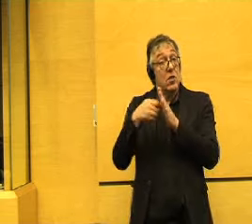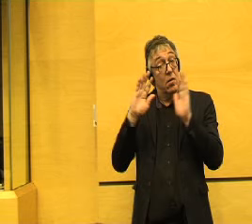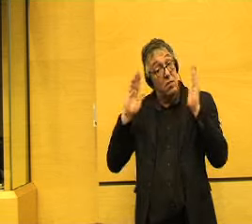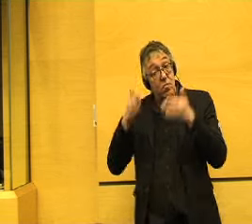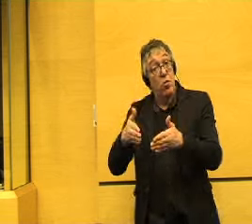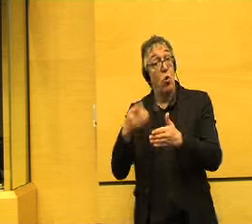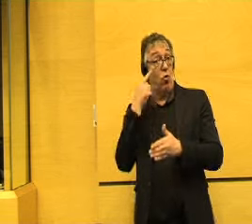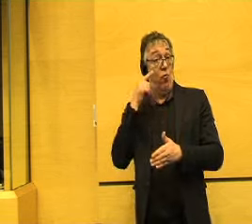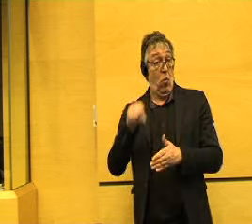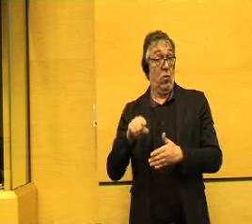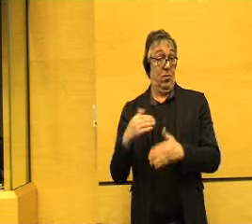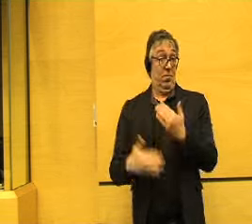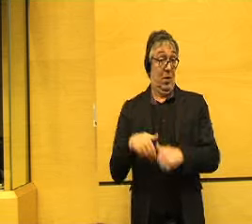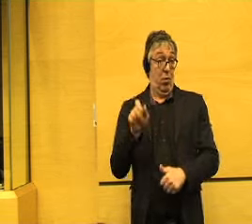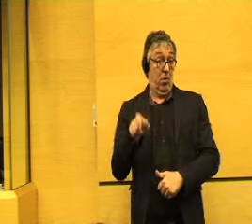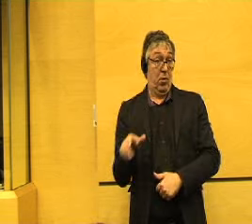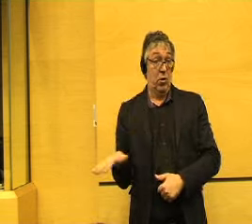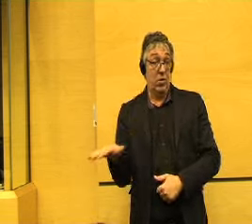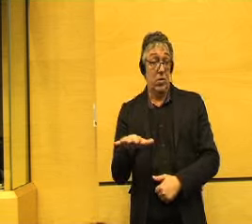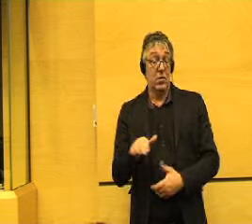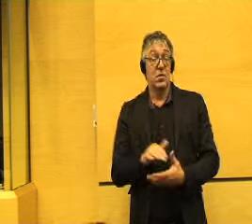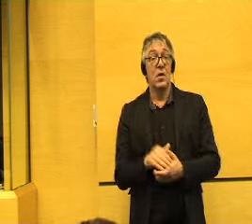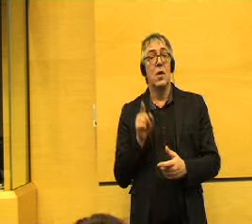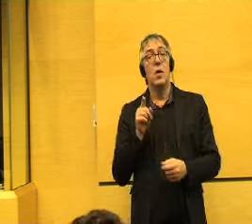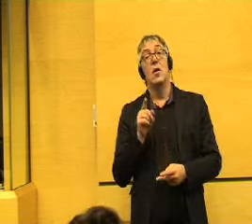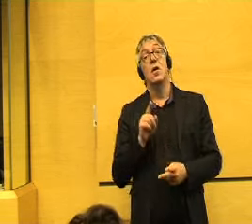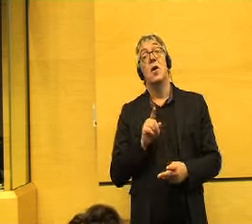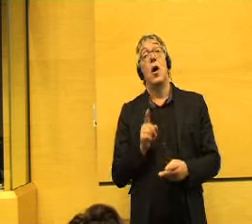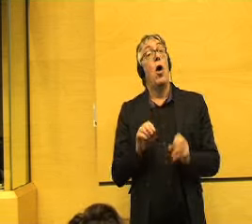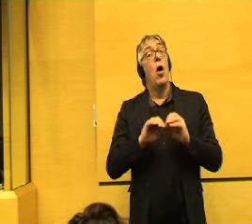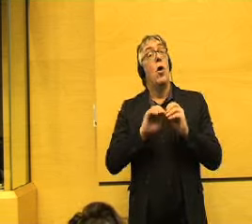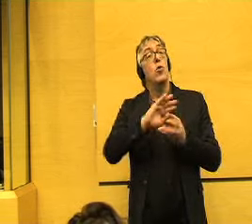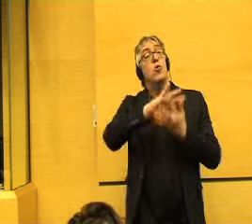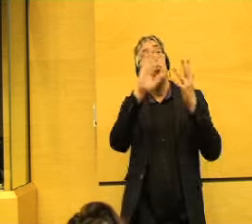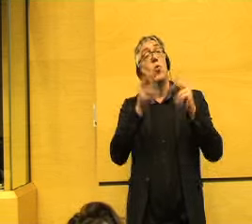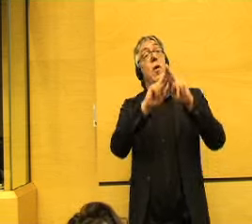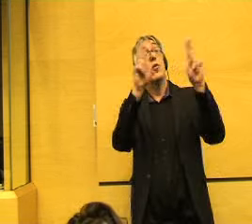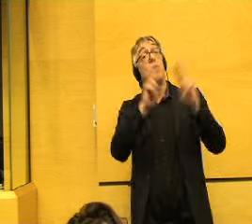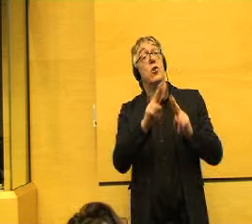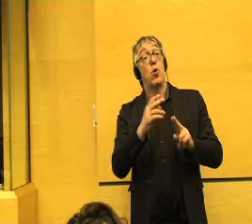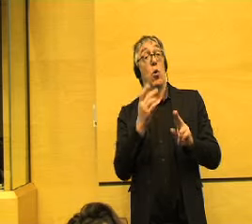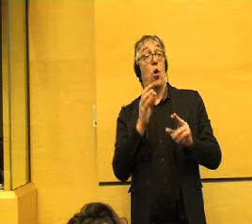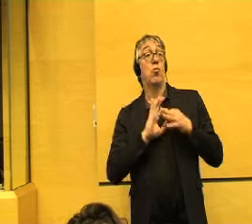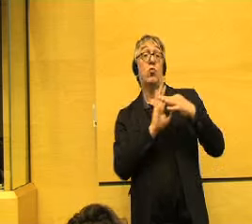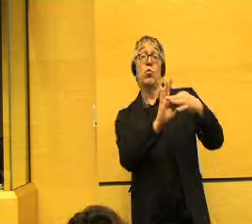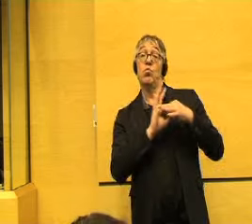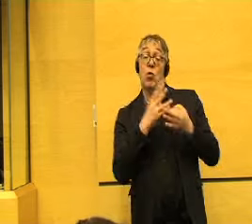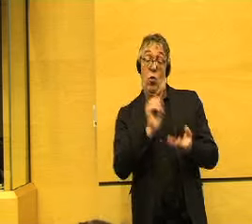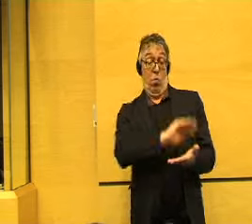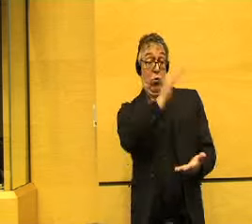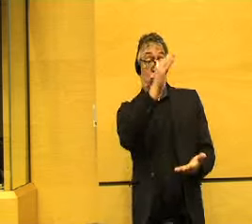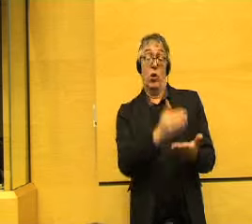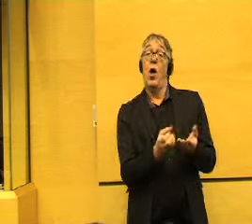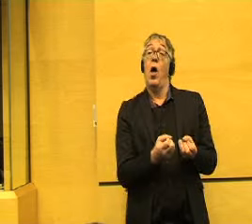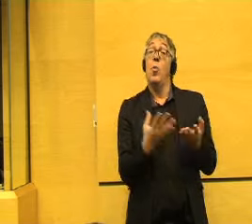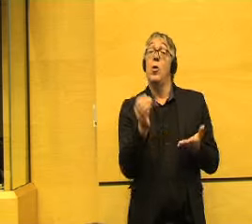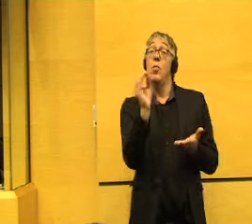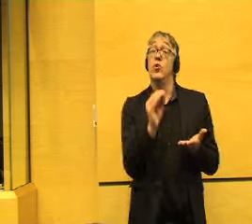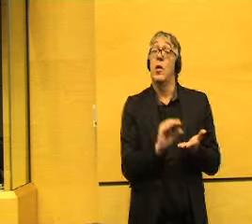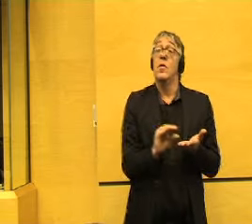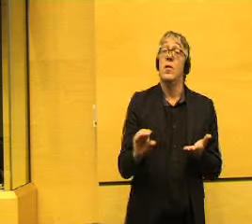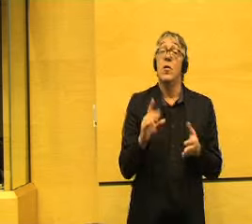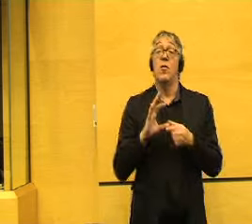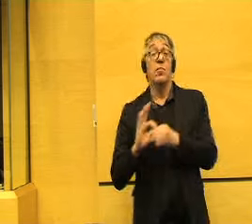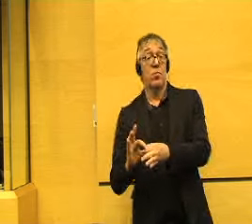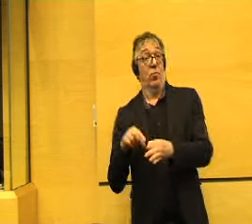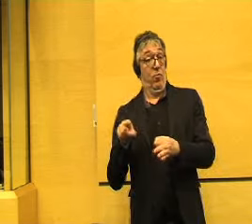what percentage of your total budget is allocated to them in international cooperation, and what action has there